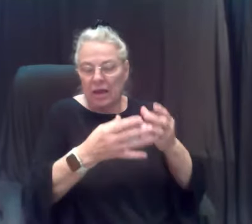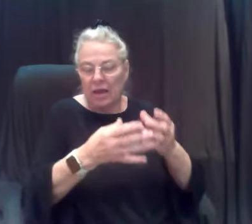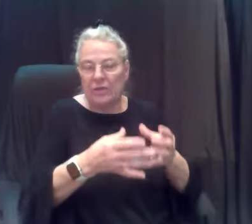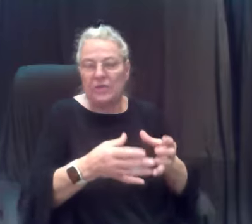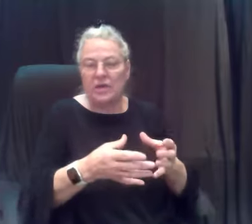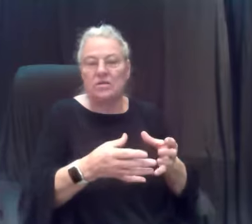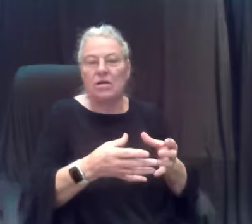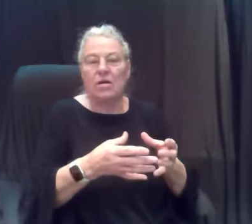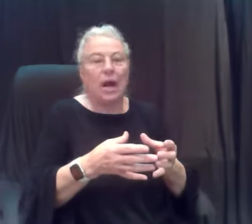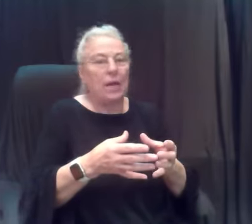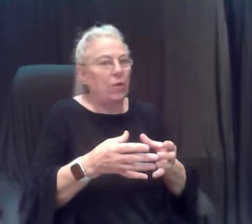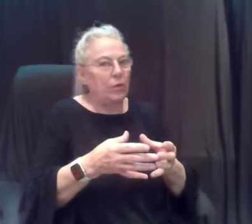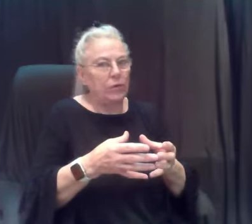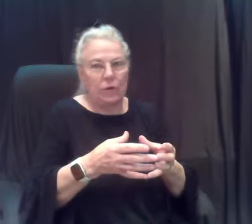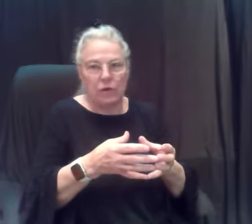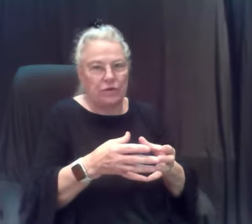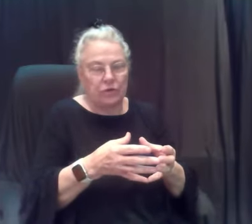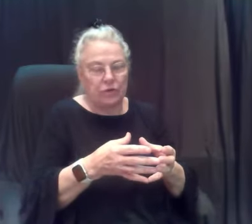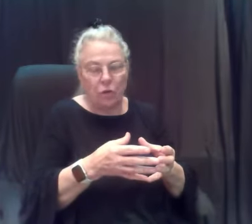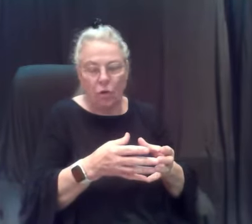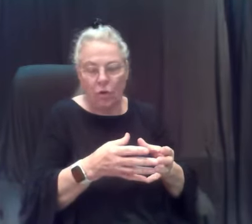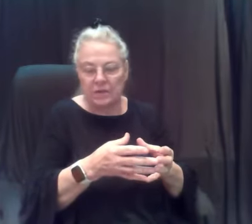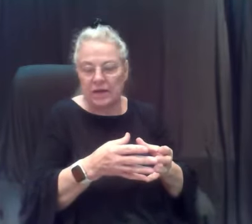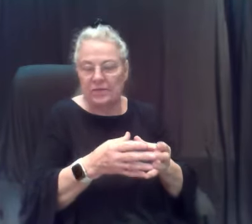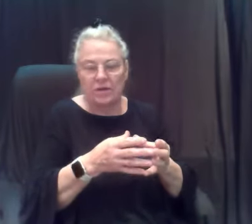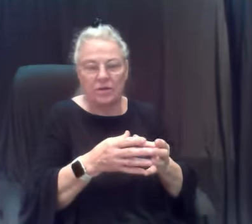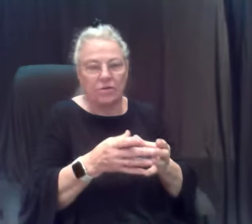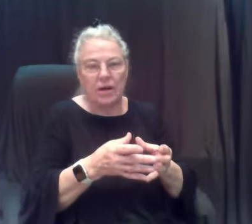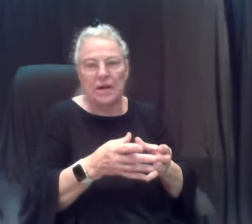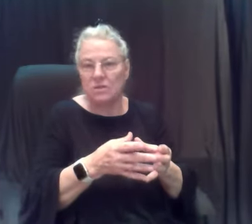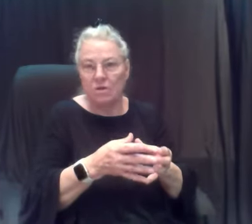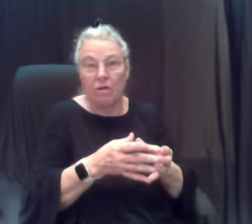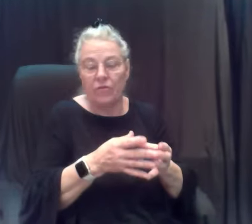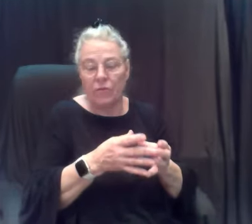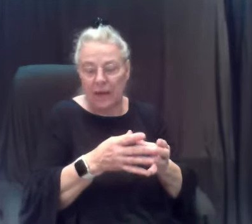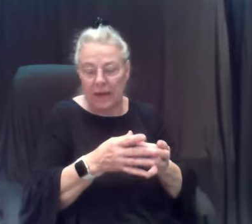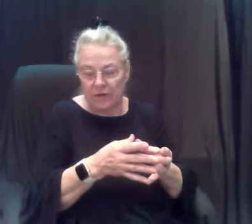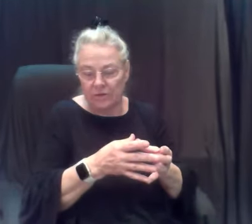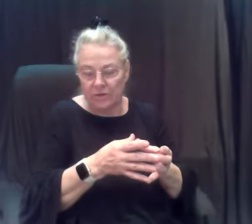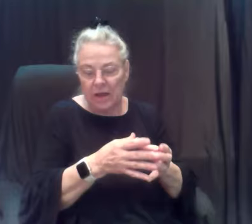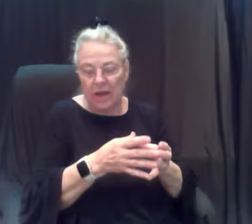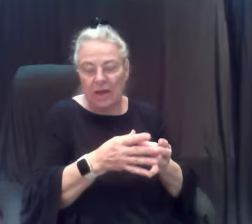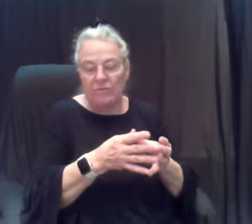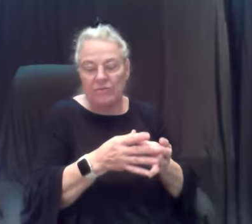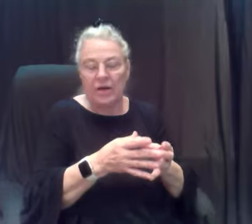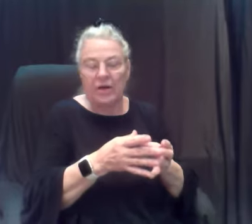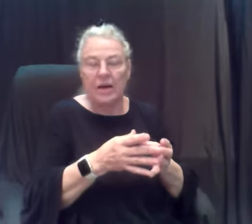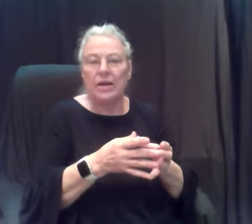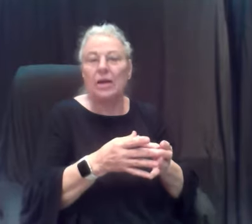In this song, I'm only going to do the chorus. It's a great song for beginners. Very little